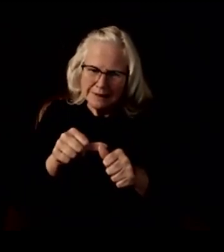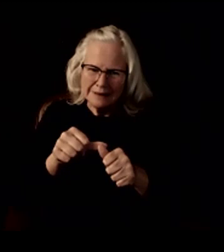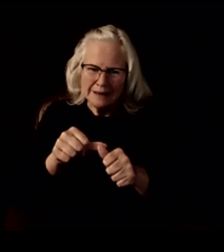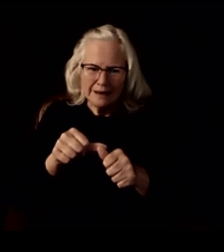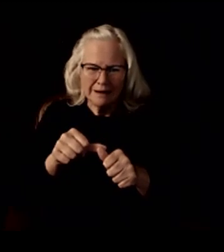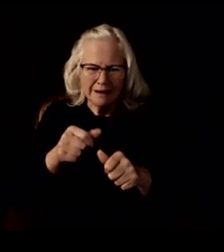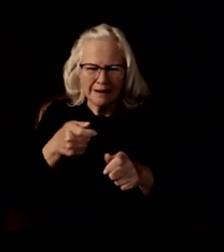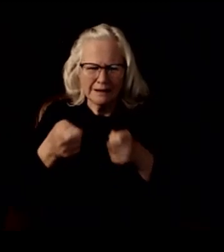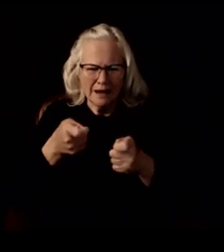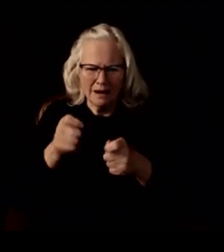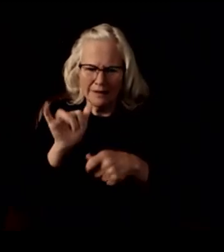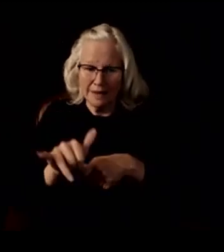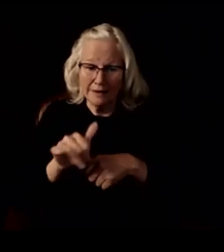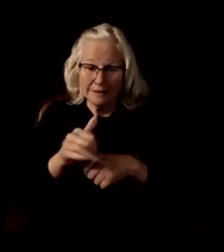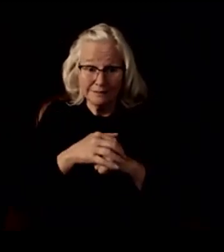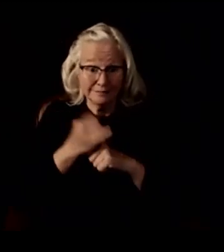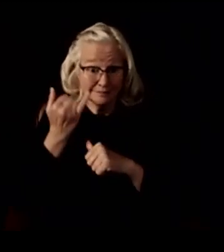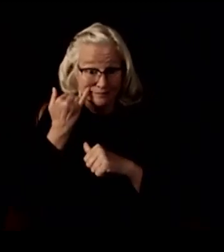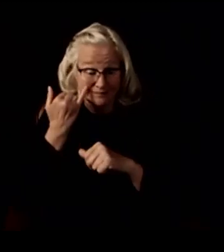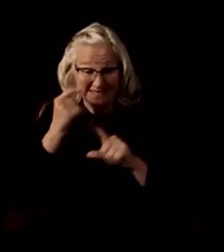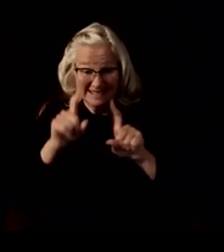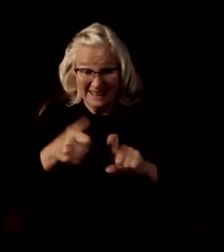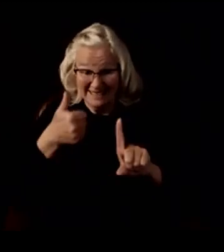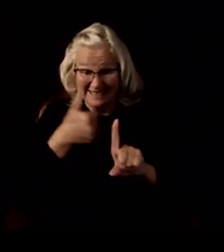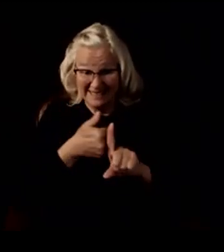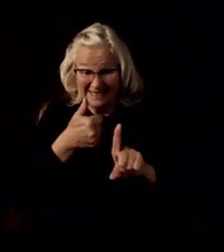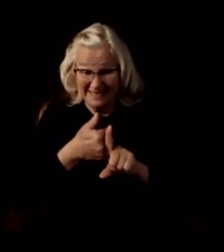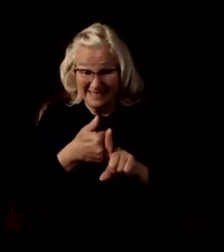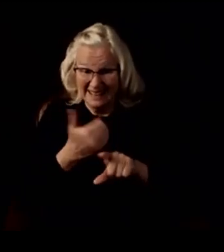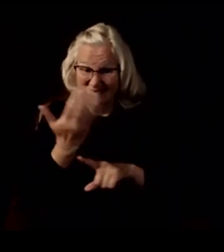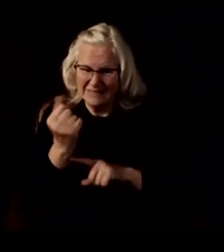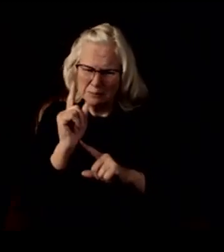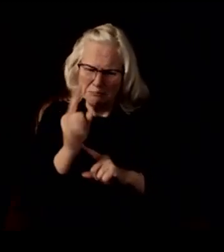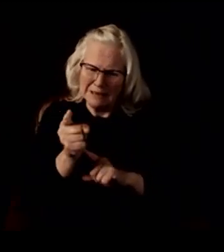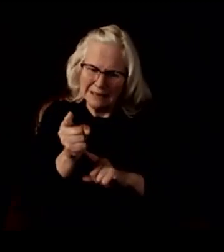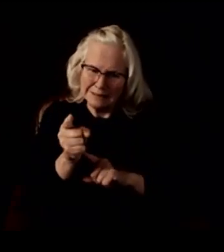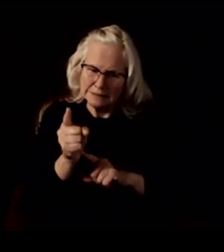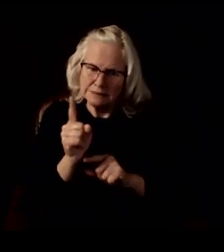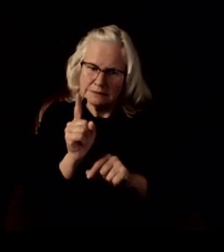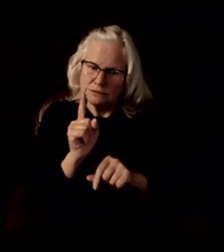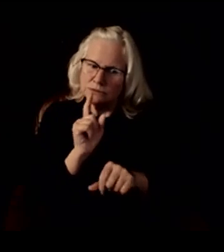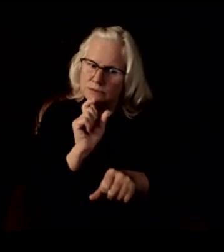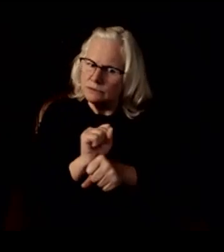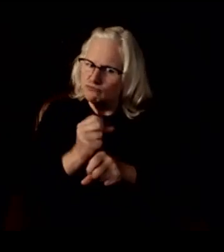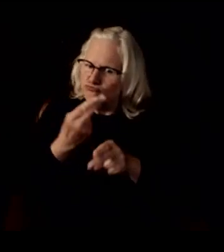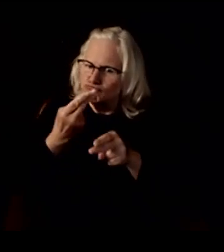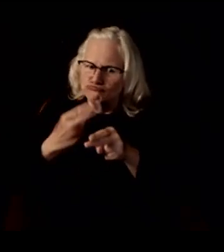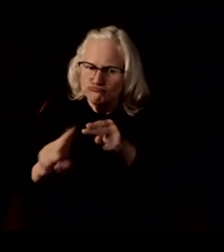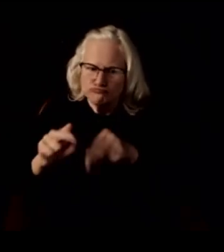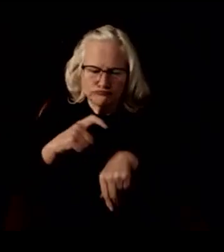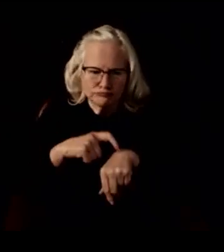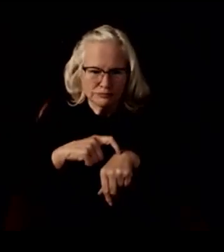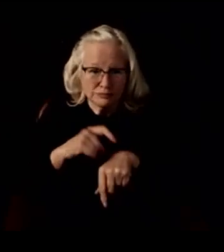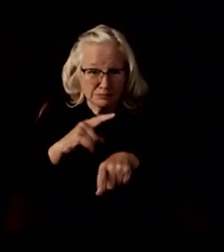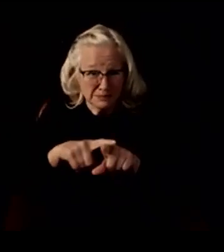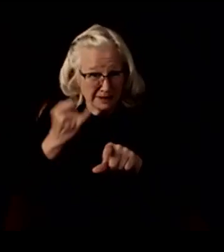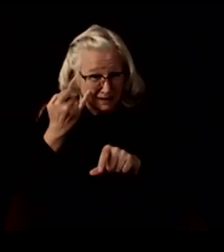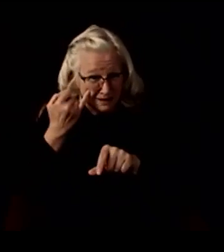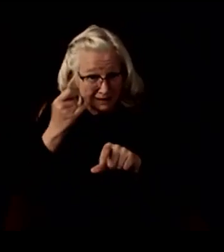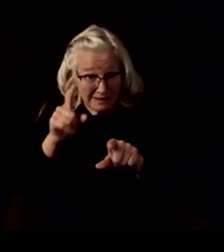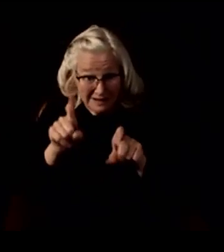obviously in all of life is a short amount of time, but if you have to test, 100 staff, you